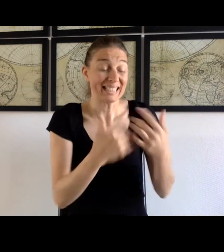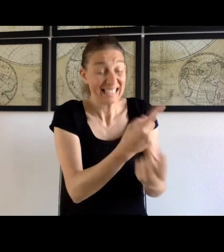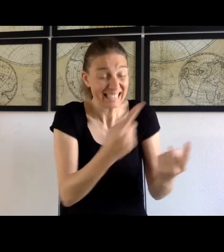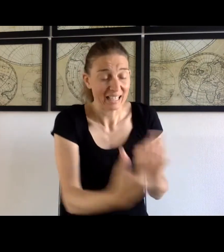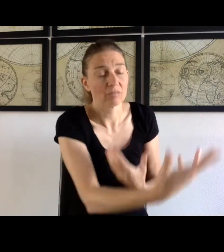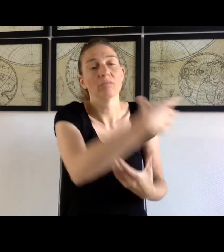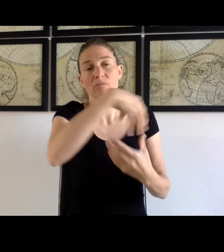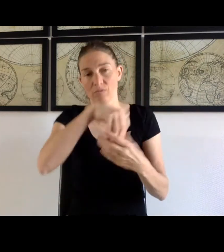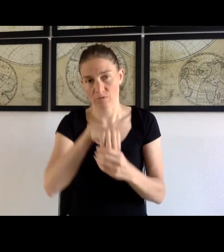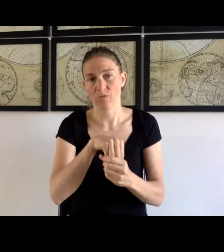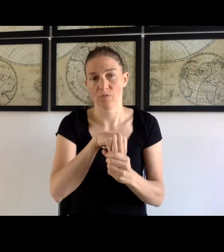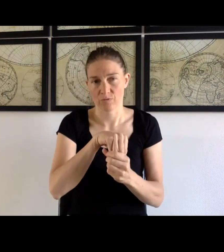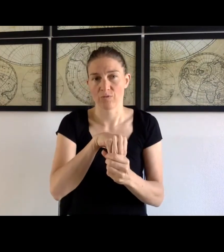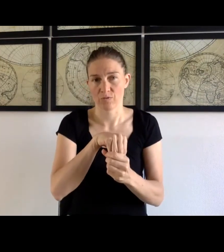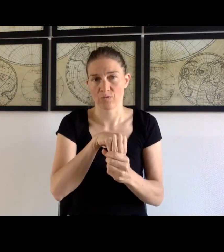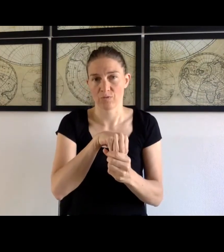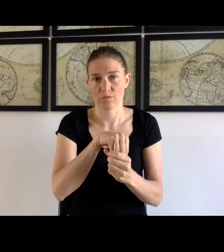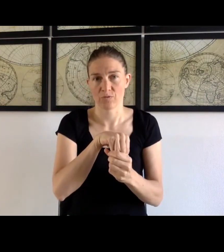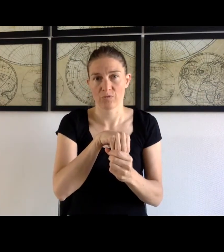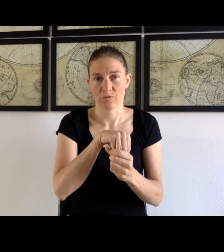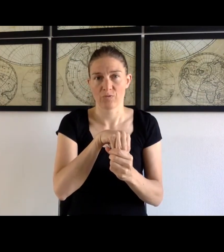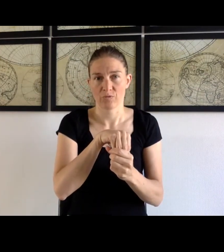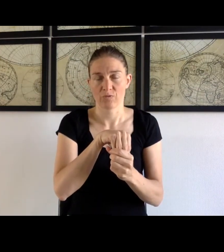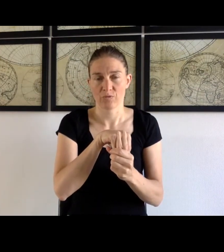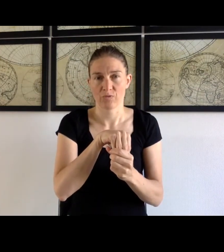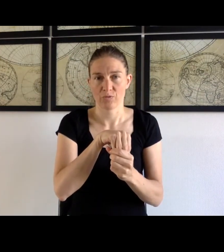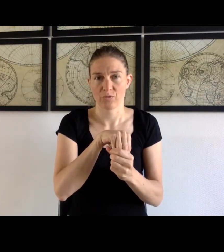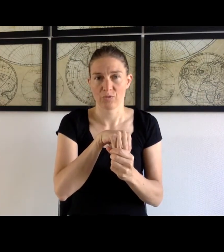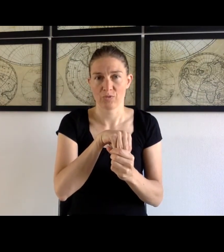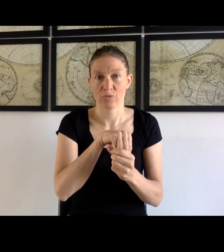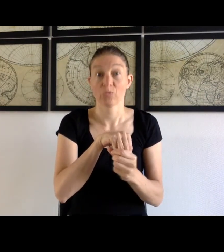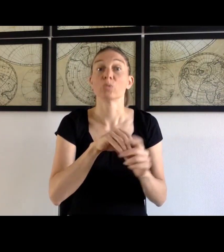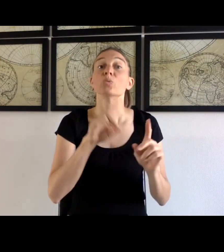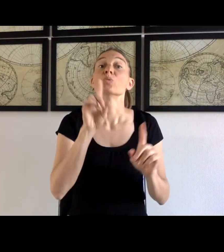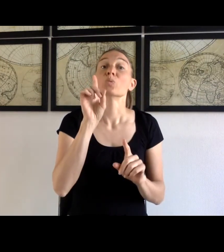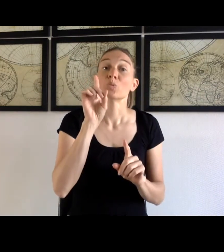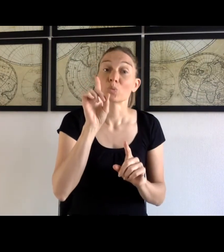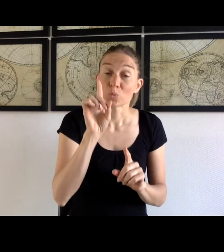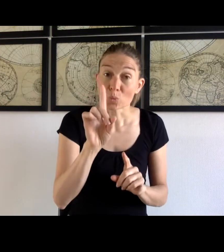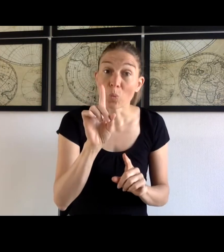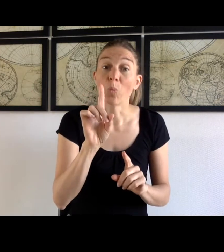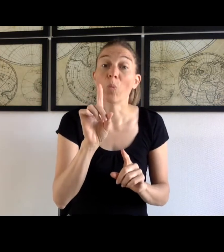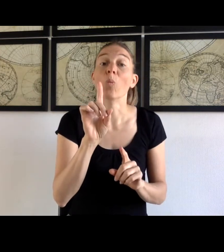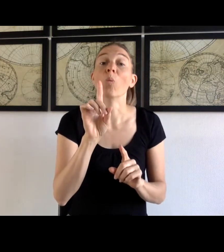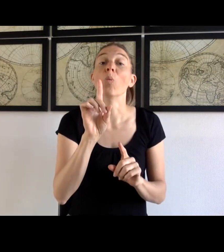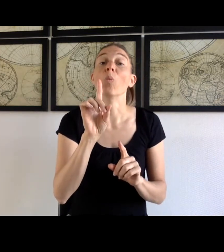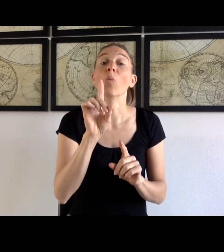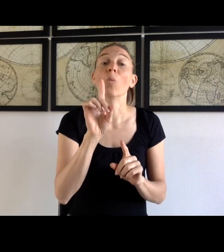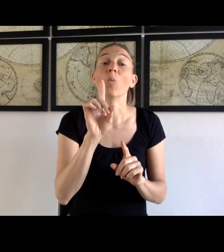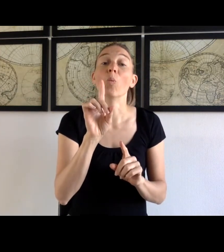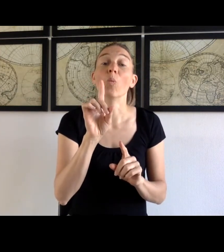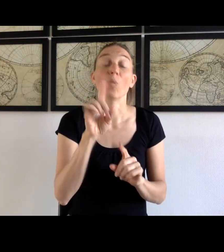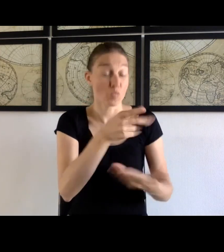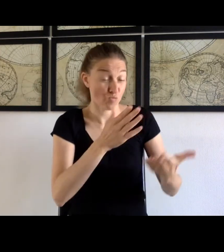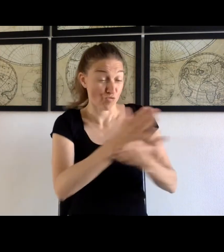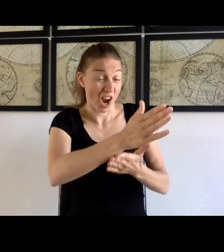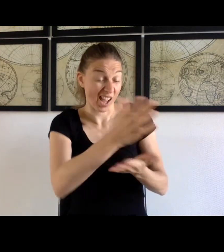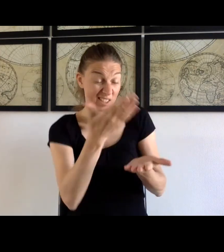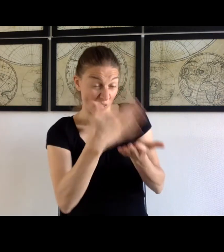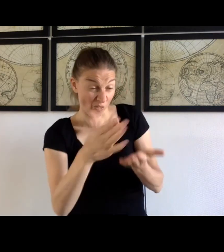thus the result of the assessment, not only the assessment cannot be depriving rights, so the process has